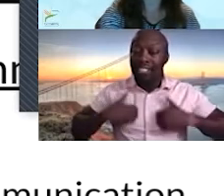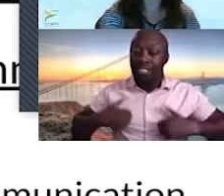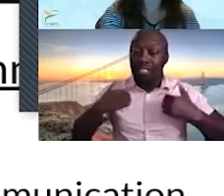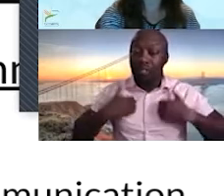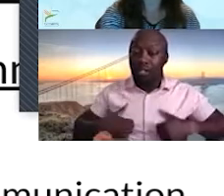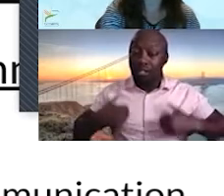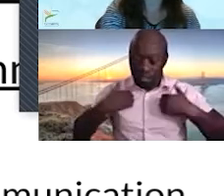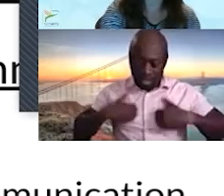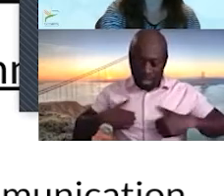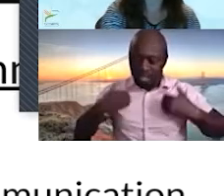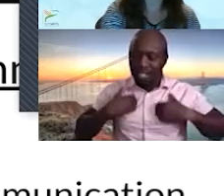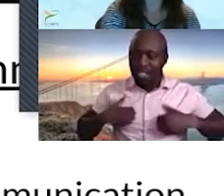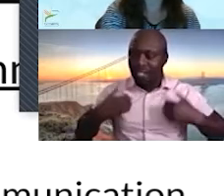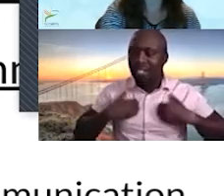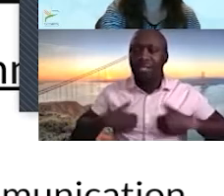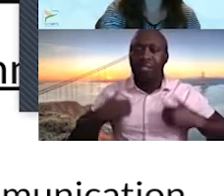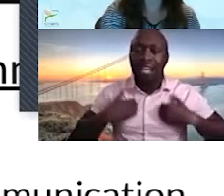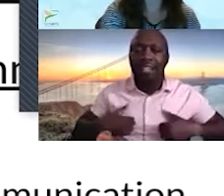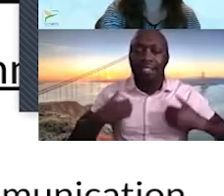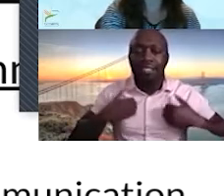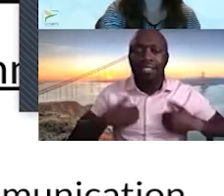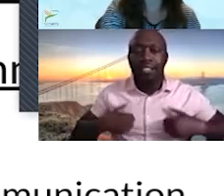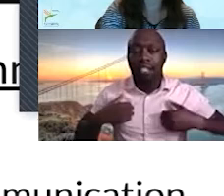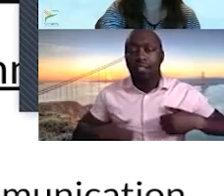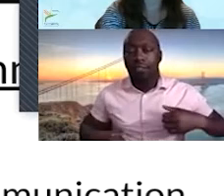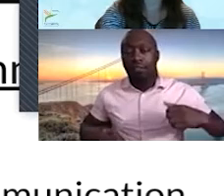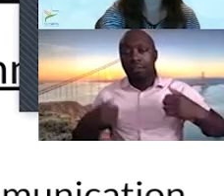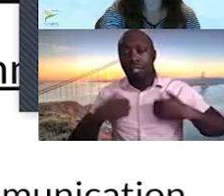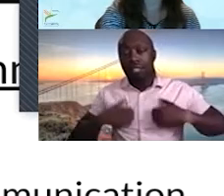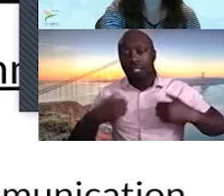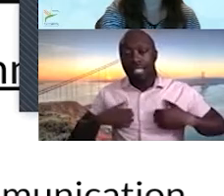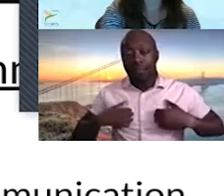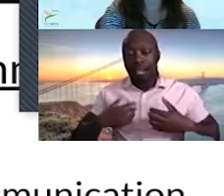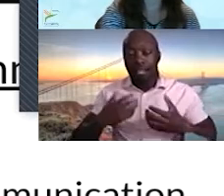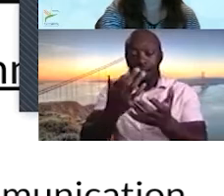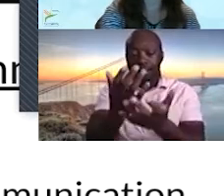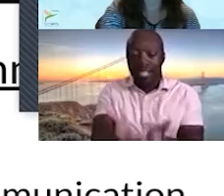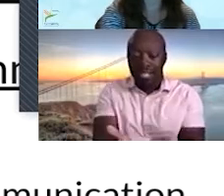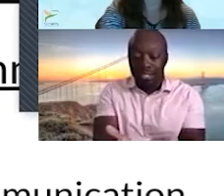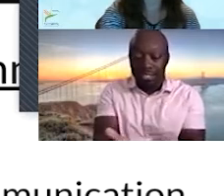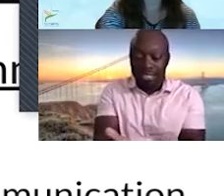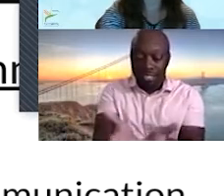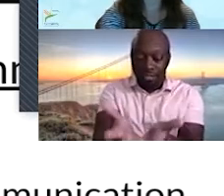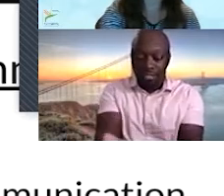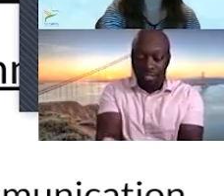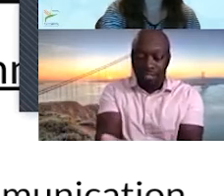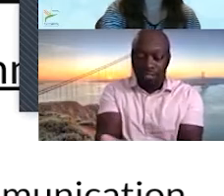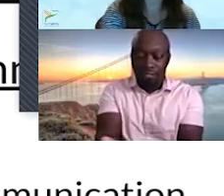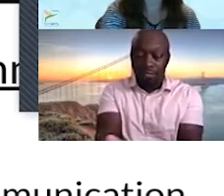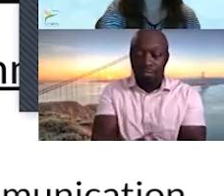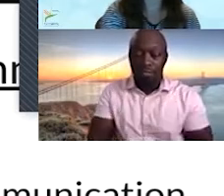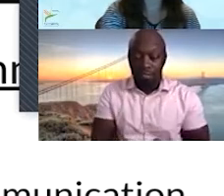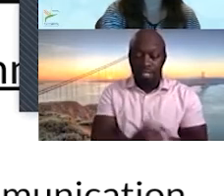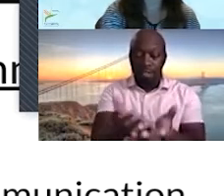the asterisks as well, and you're thinking, how do I do that? For when they're taking a bath, they're ready, let's say on a